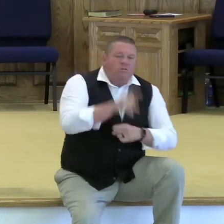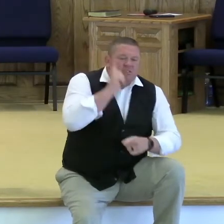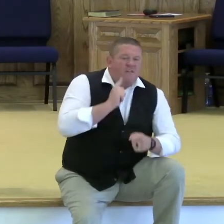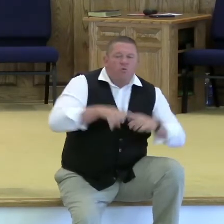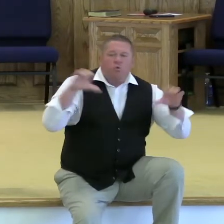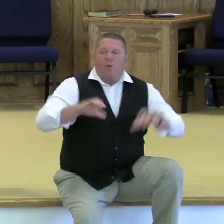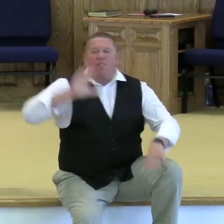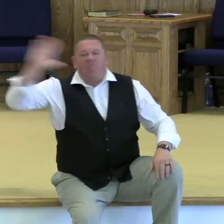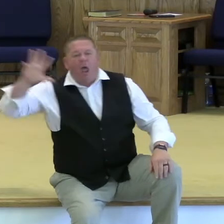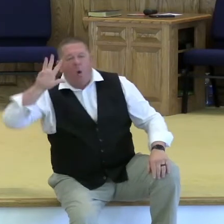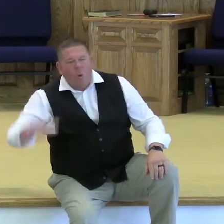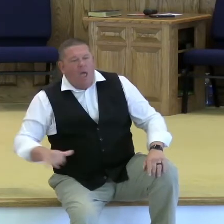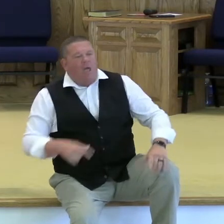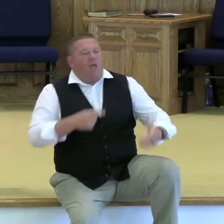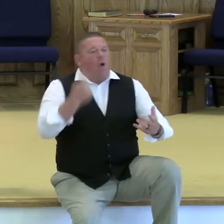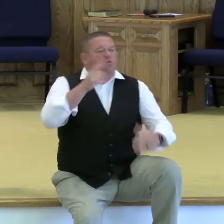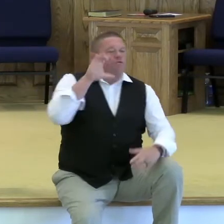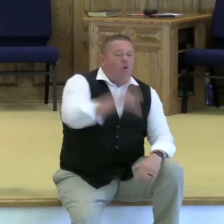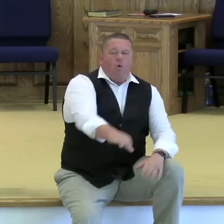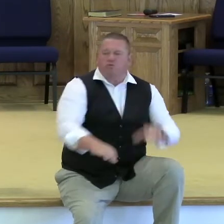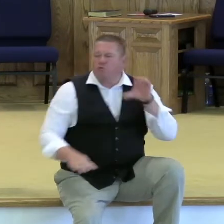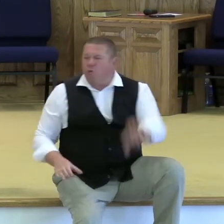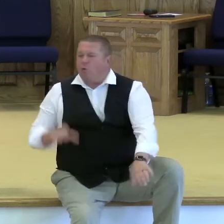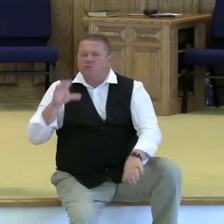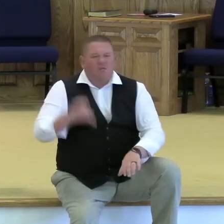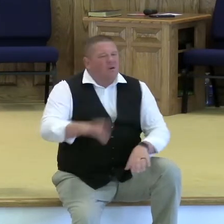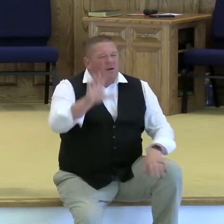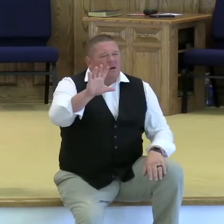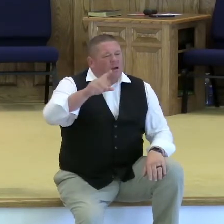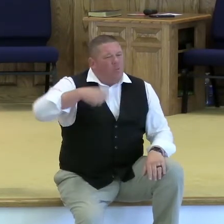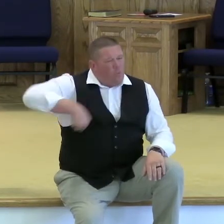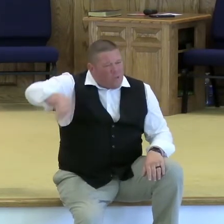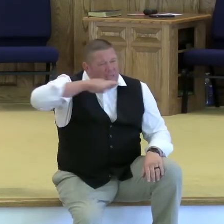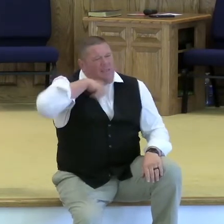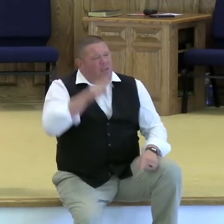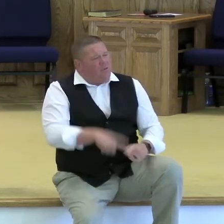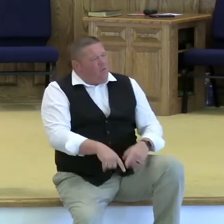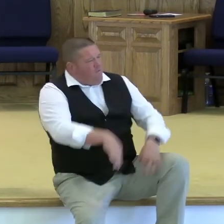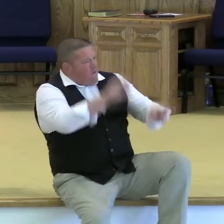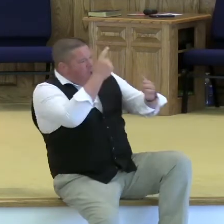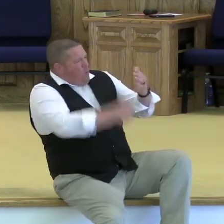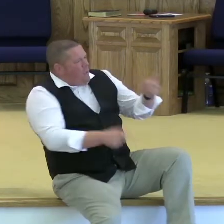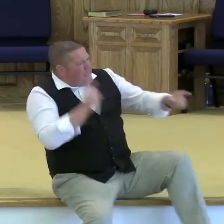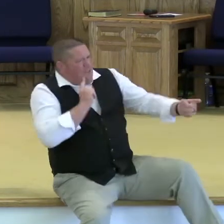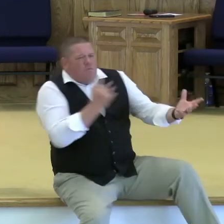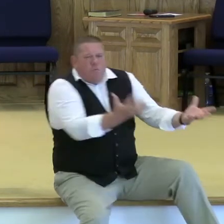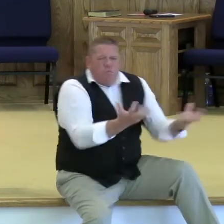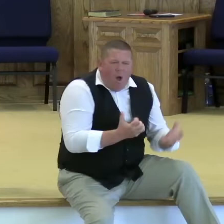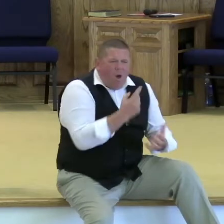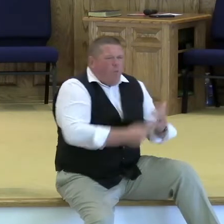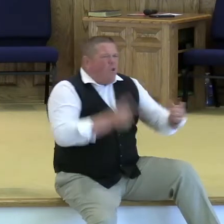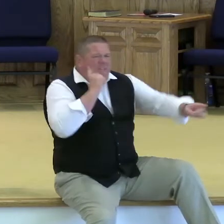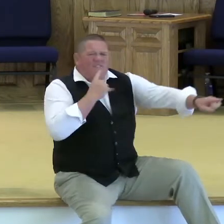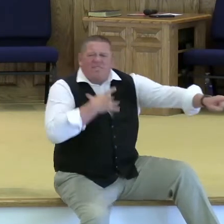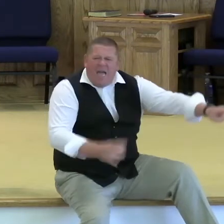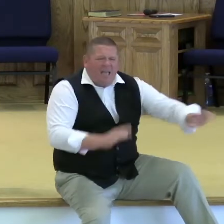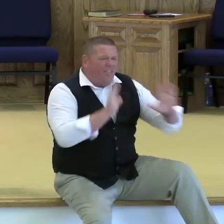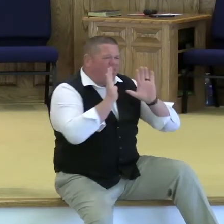do the right way. They always force them to do it their way. If it's force. No. We need to find what the deaf want, what the deaf need, what the